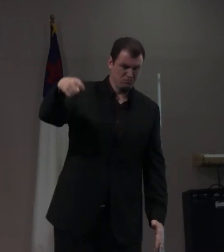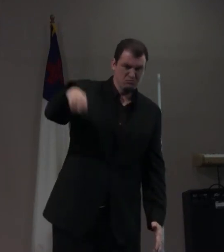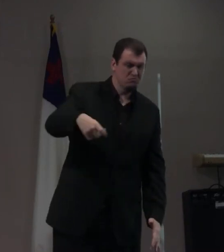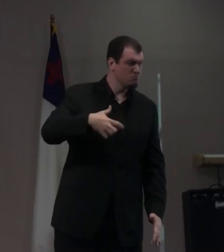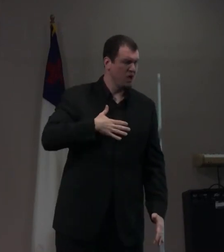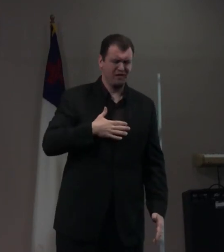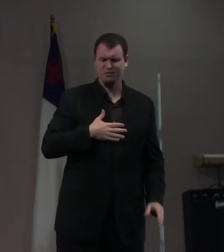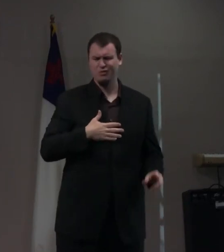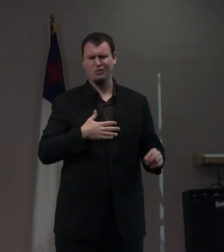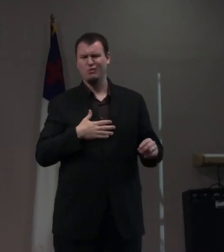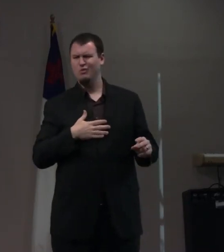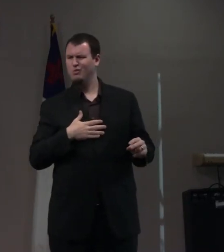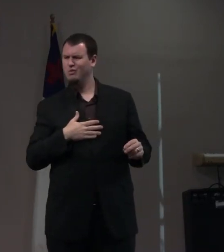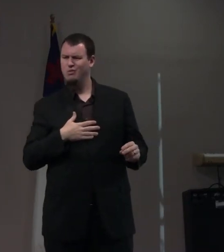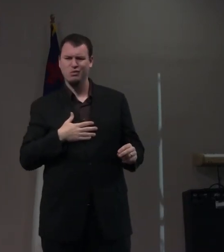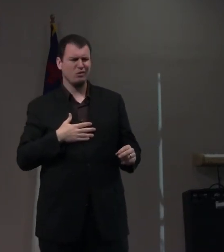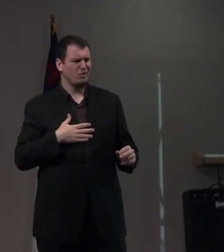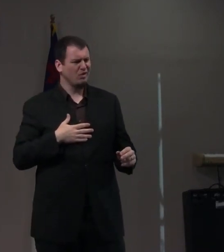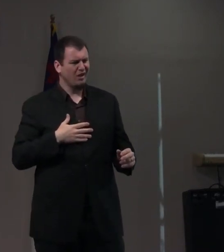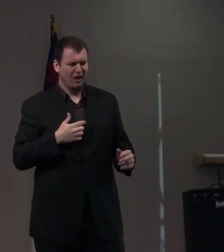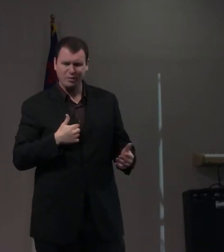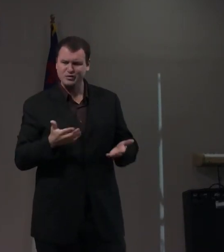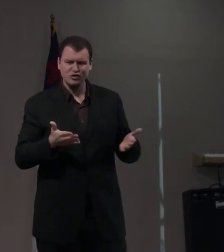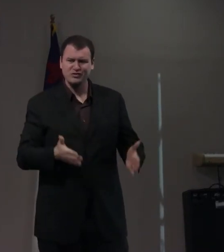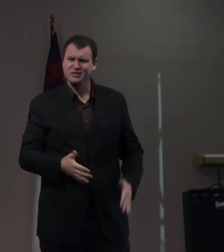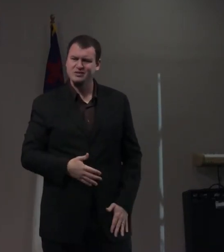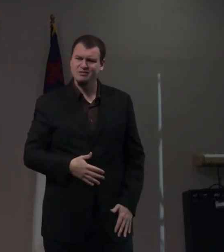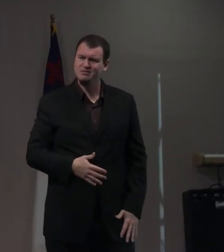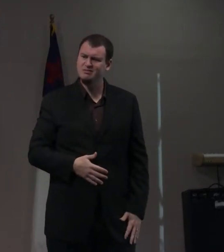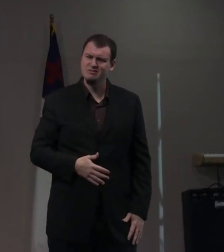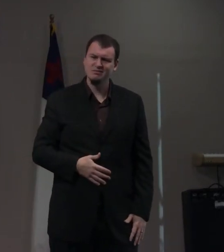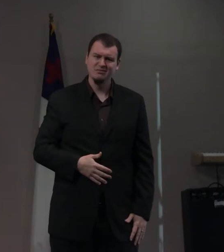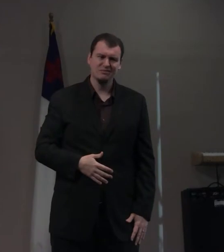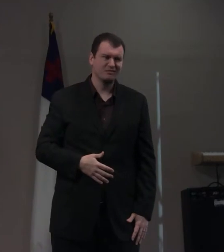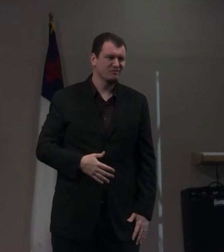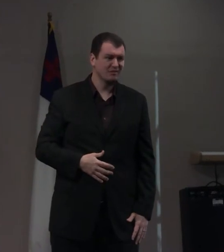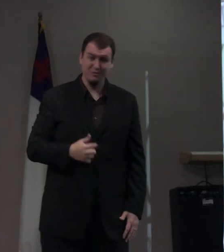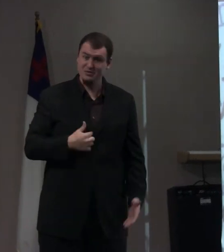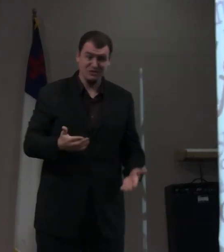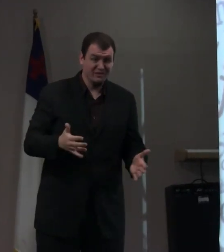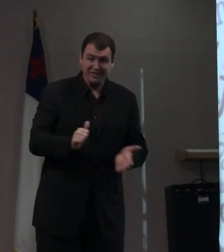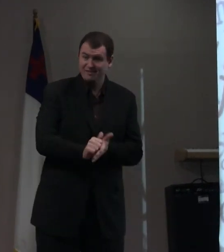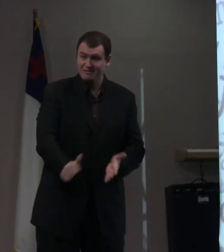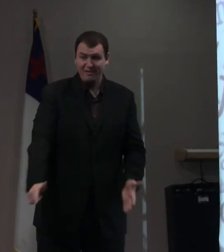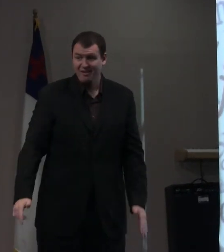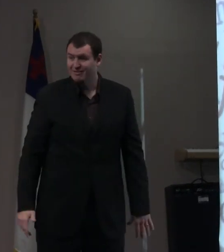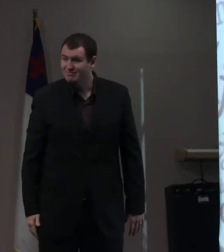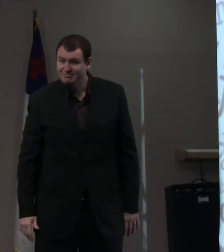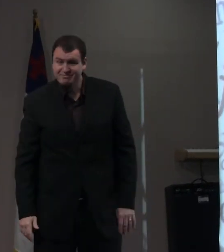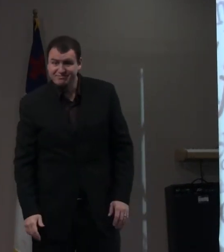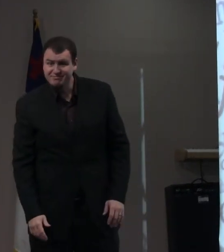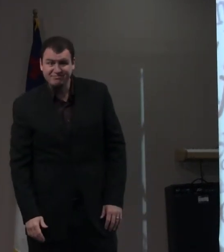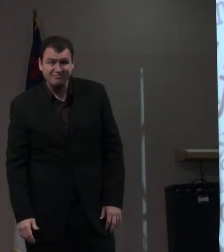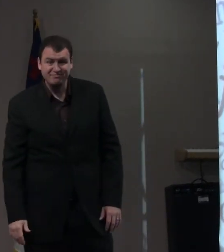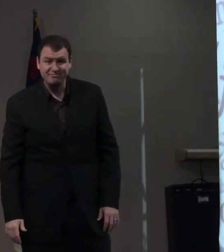don't demand that you do things my way. I'm a servant. That's all.